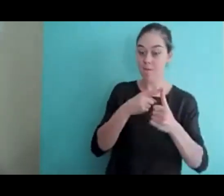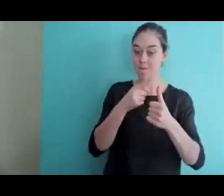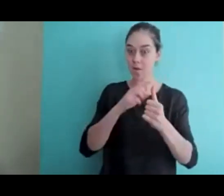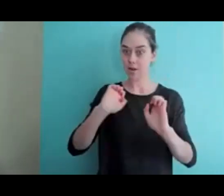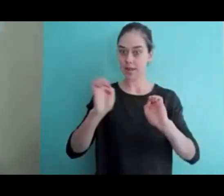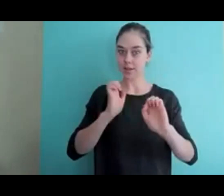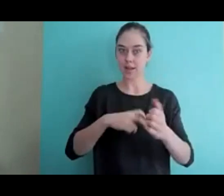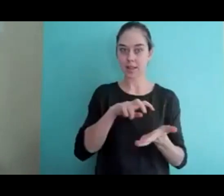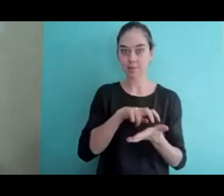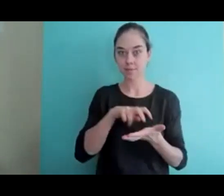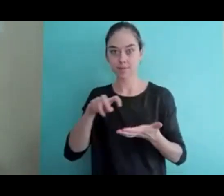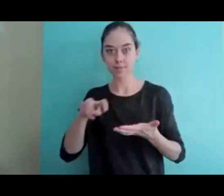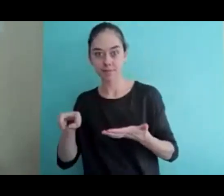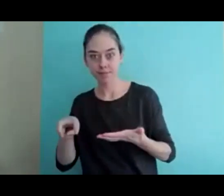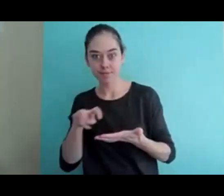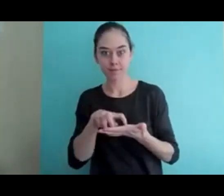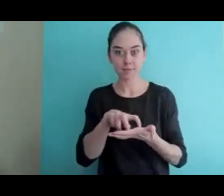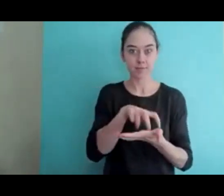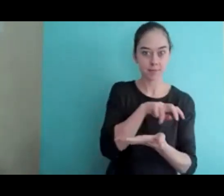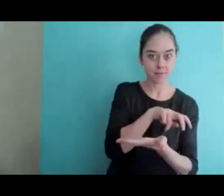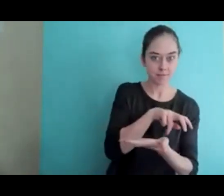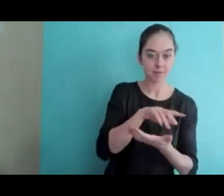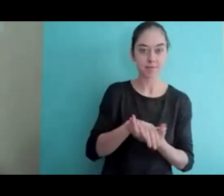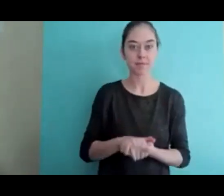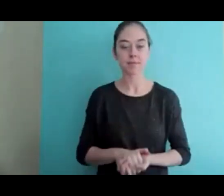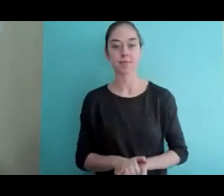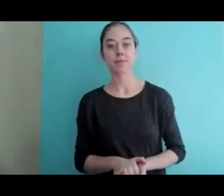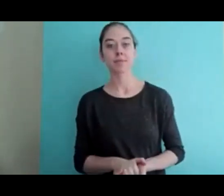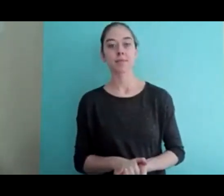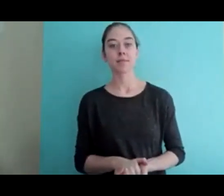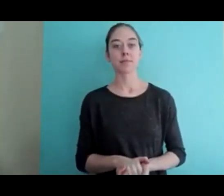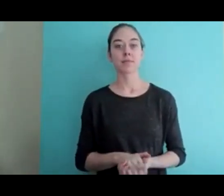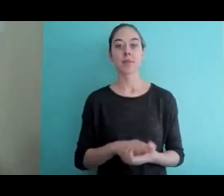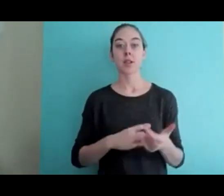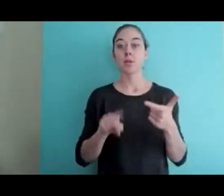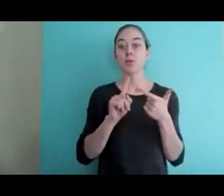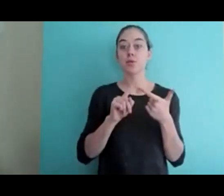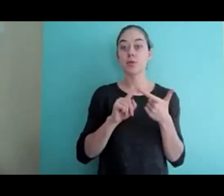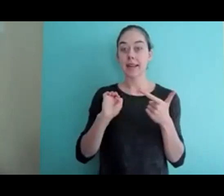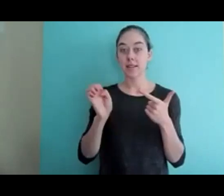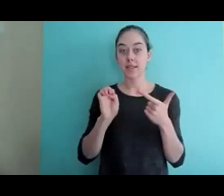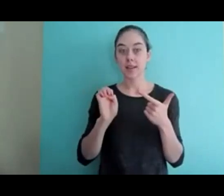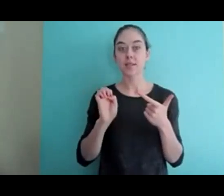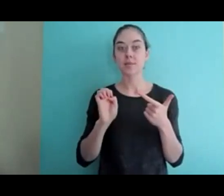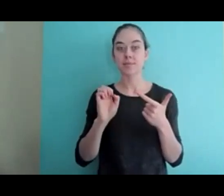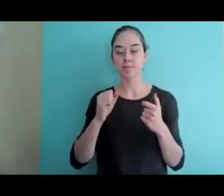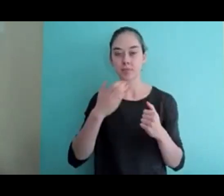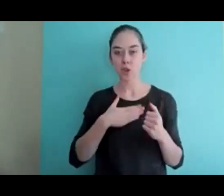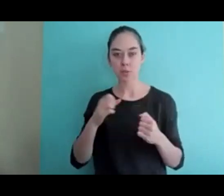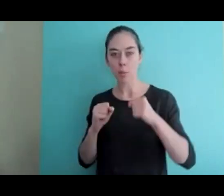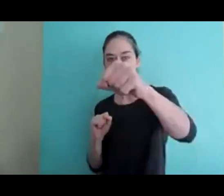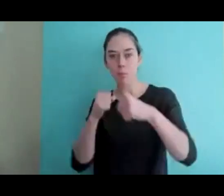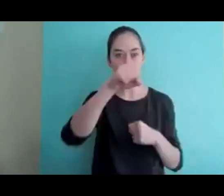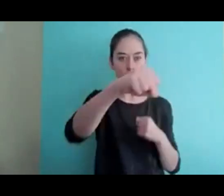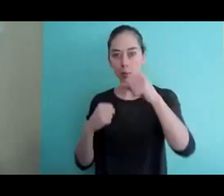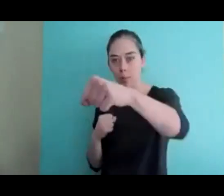up. That's number one. Okay, that's number one. Number two is punches. Boom,